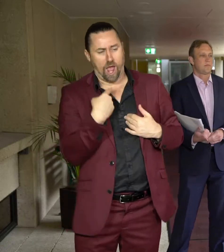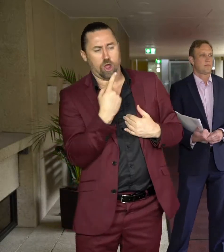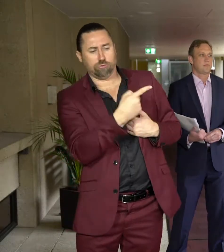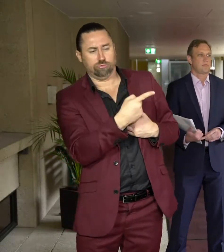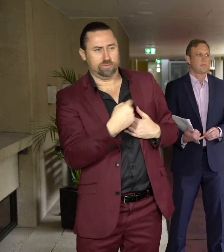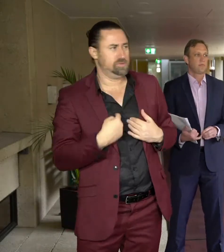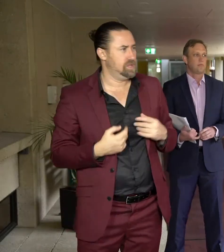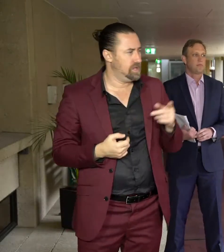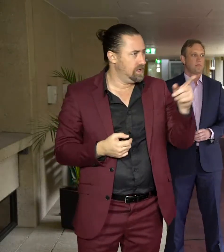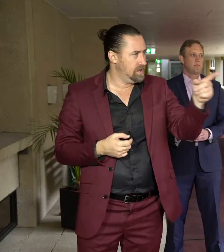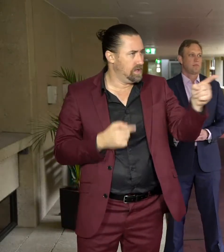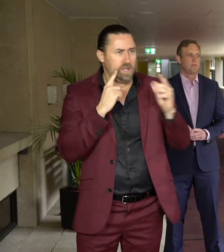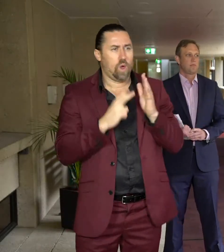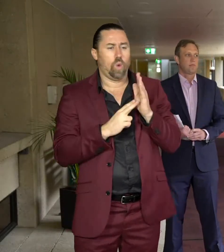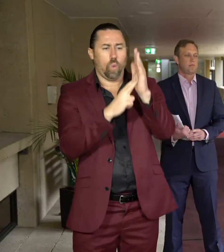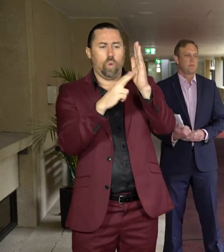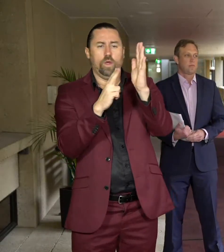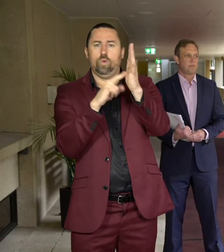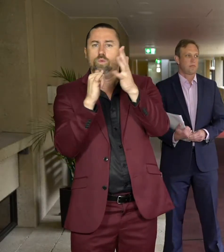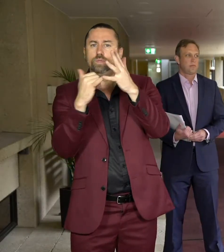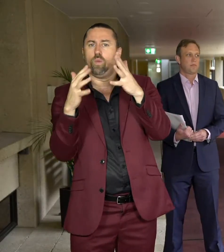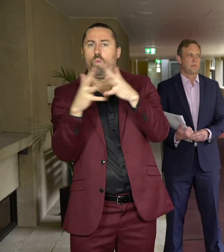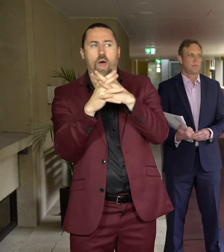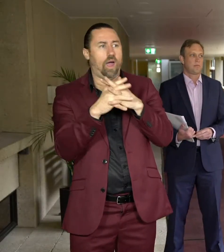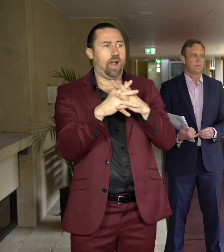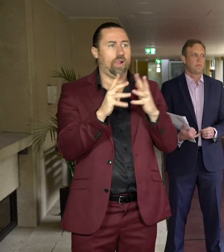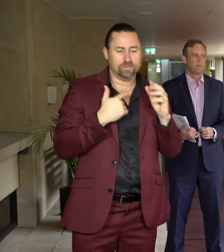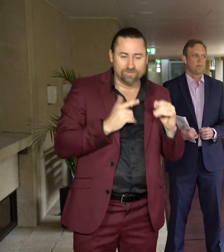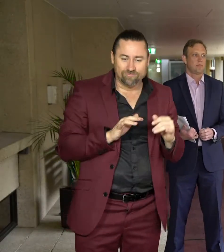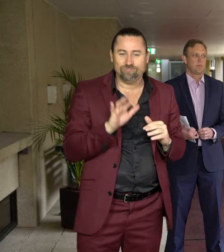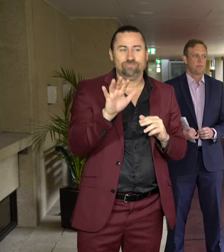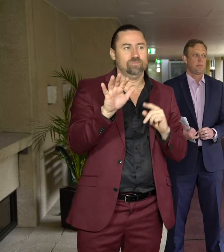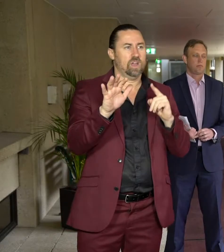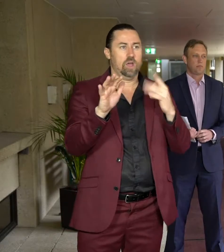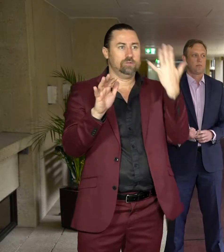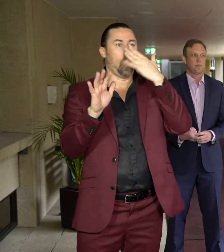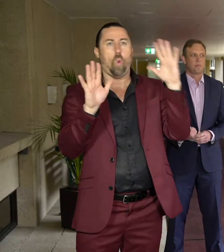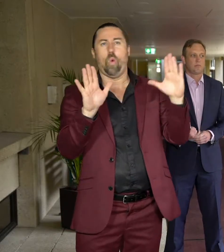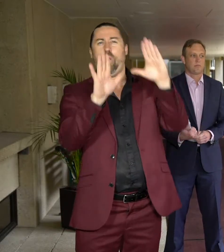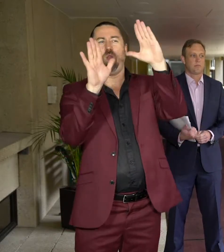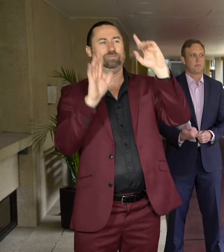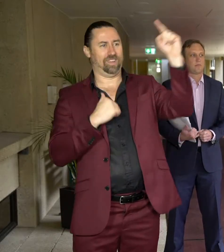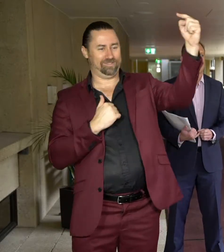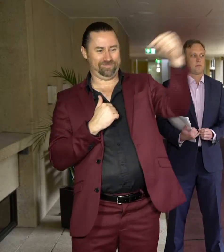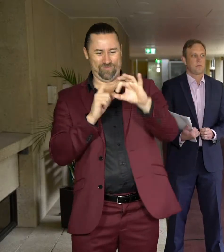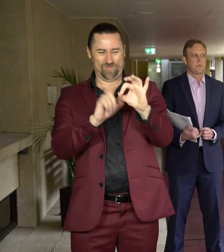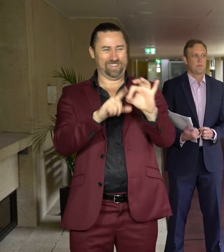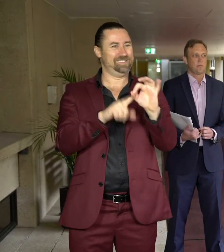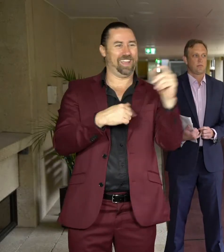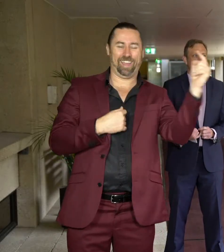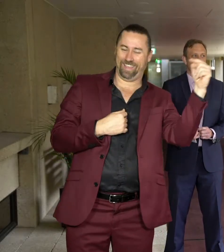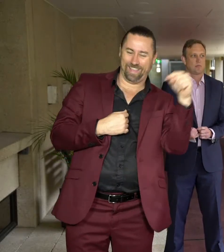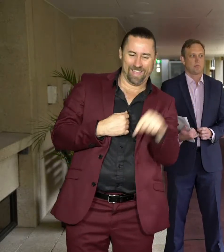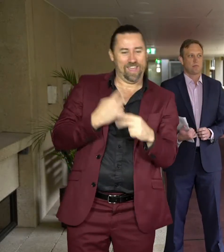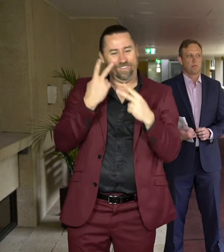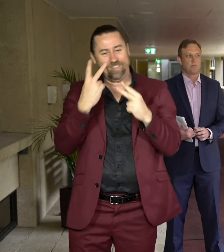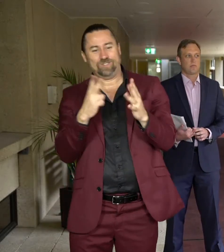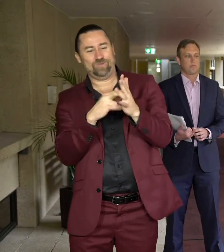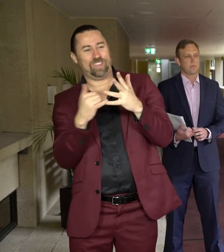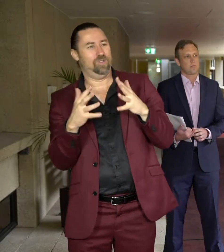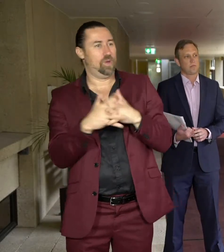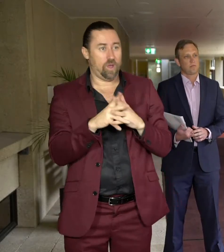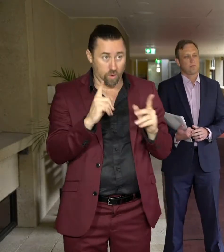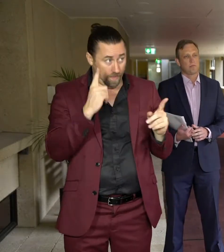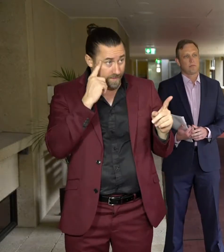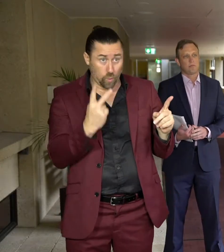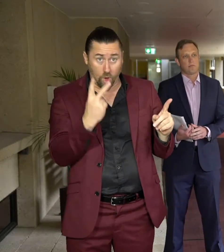number of events in northern New South Wales that Queenslanders may be travelling to for school holidays. What's your advice to them? Should they reconsider travel? I